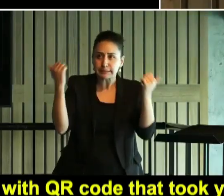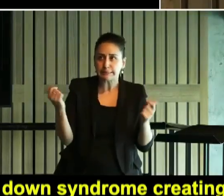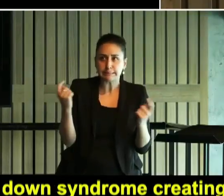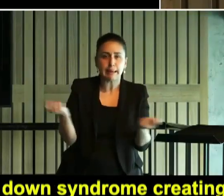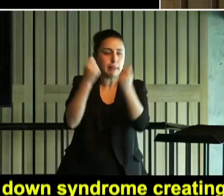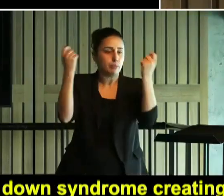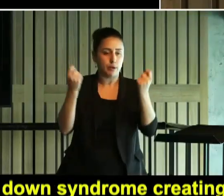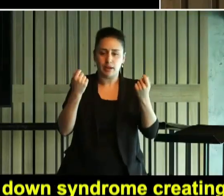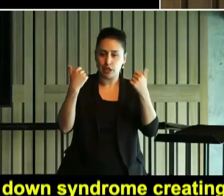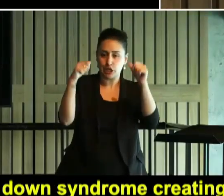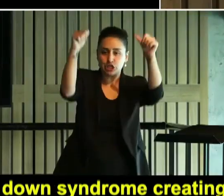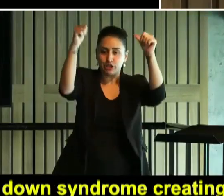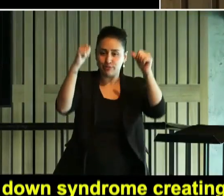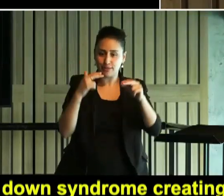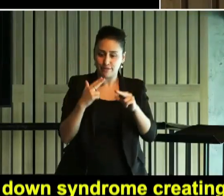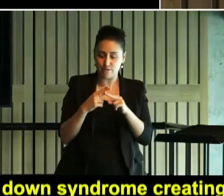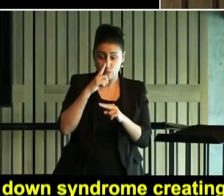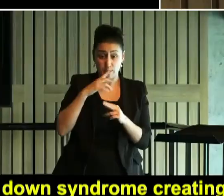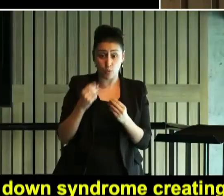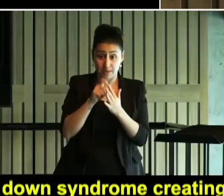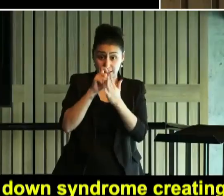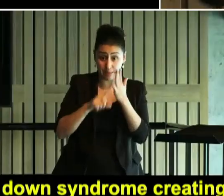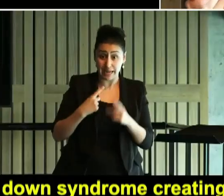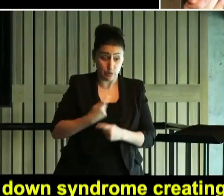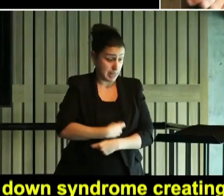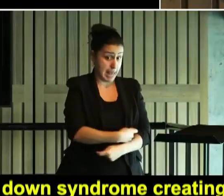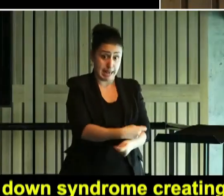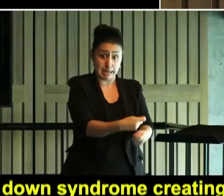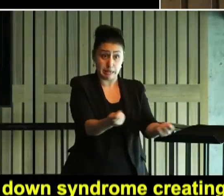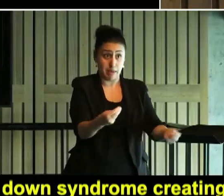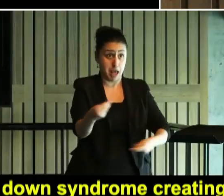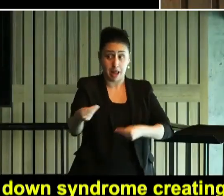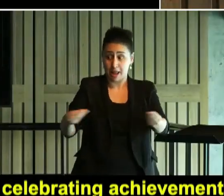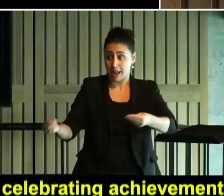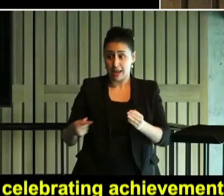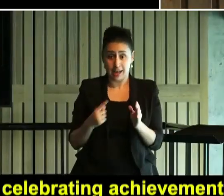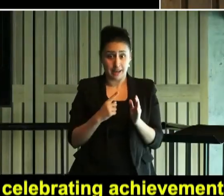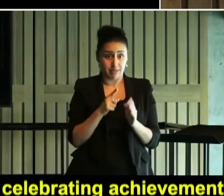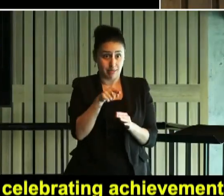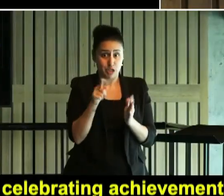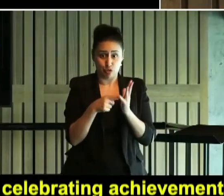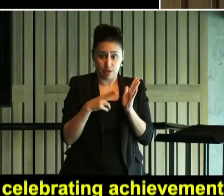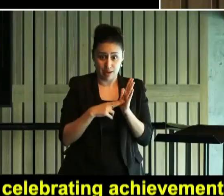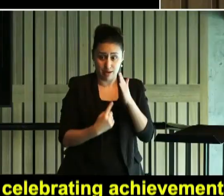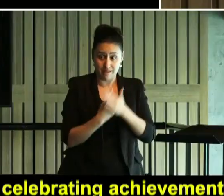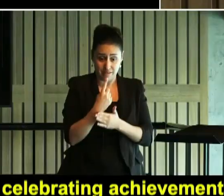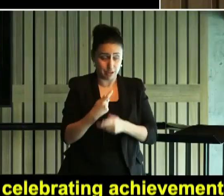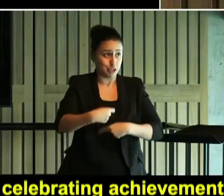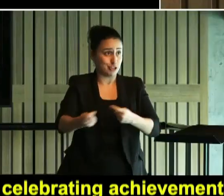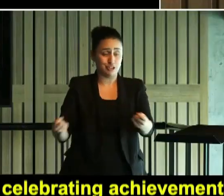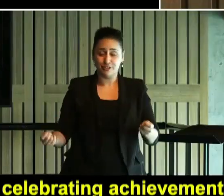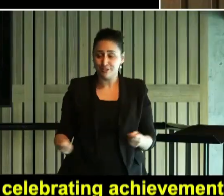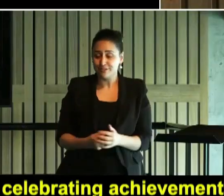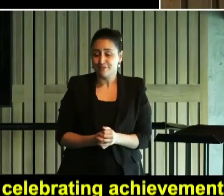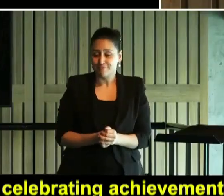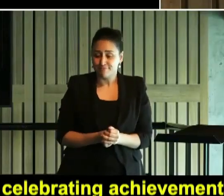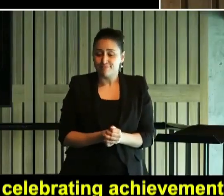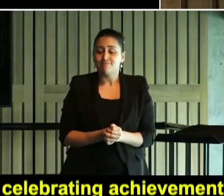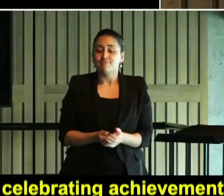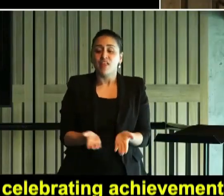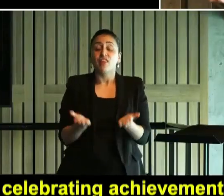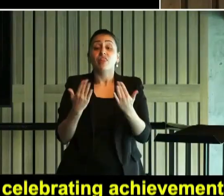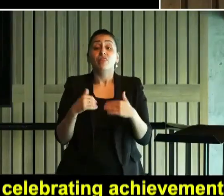he was handing those out at the UN. If you didn't take one, he tapped on the shoulder and made you take one, sort of stuff. But then we were invited from there to go